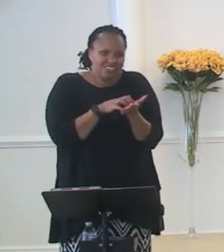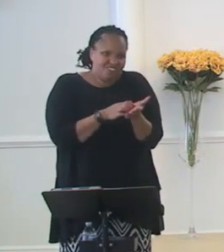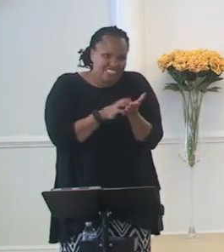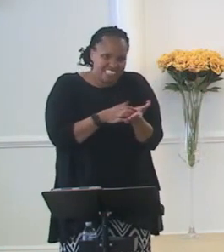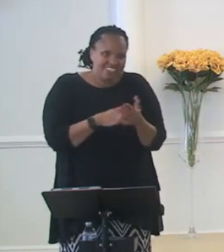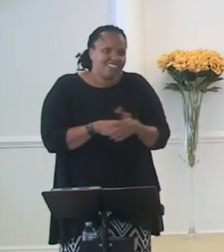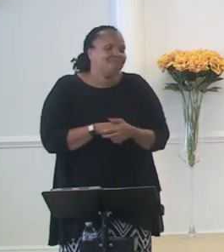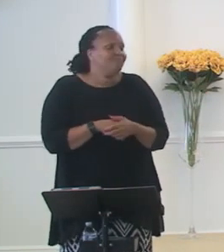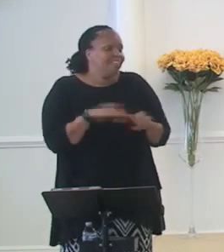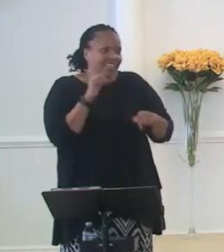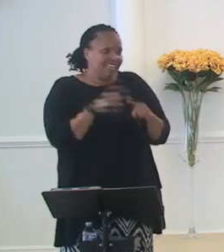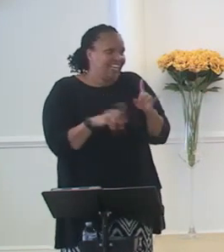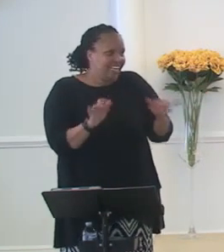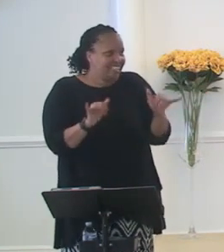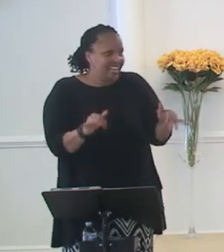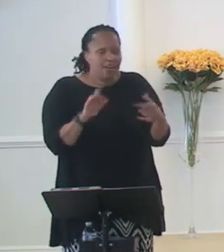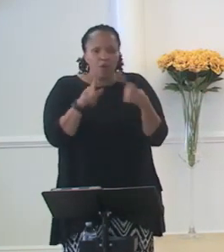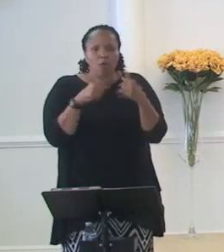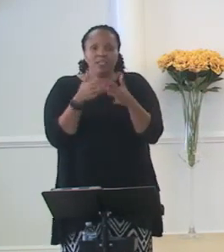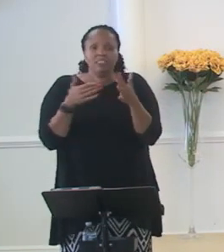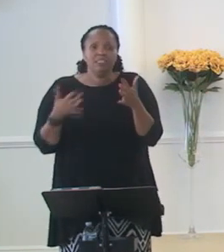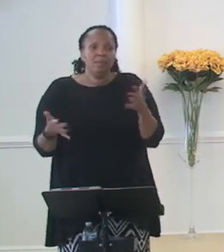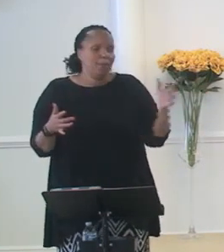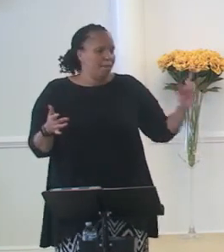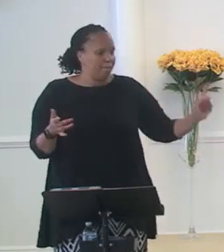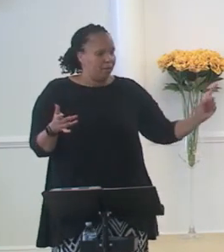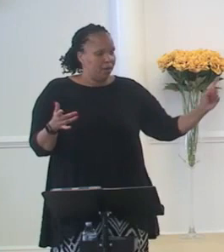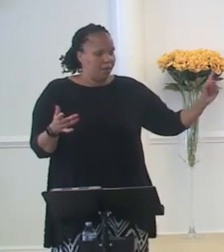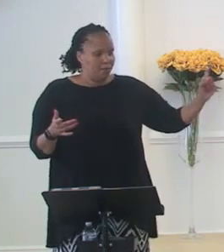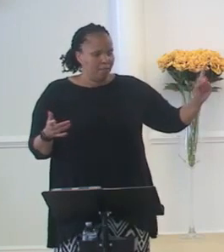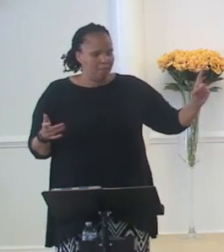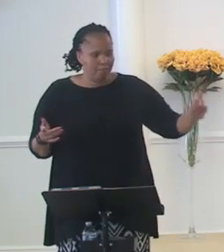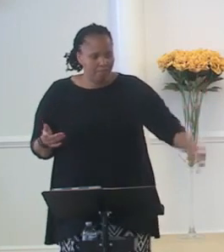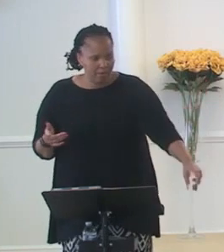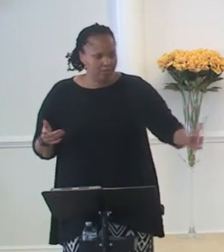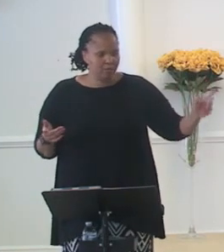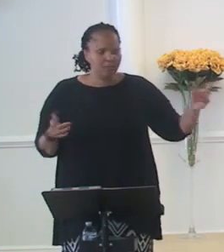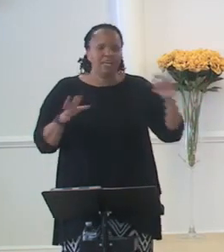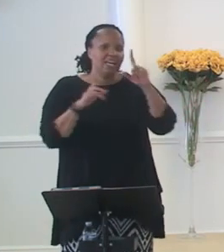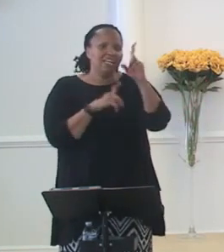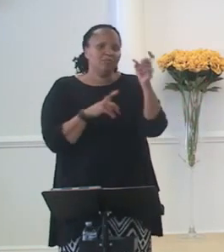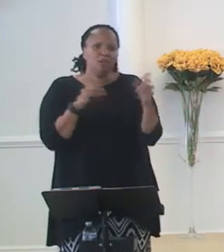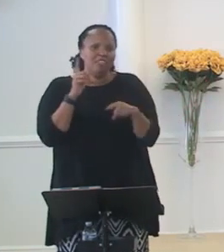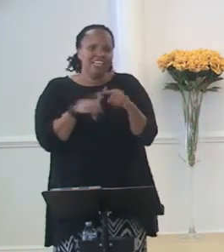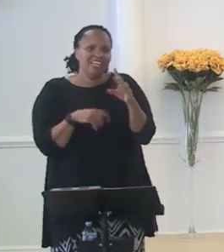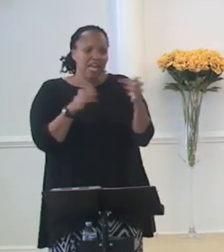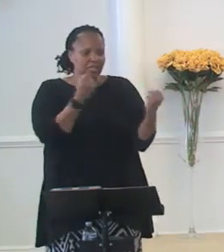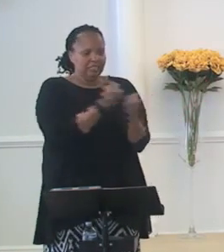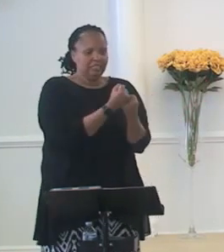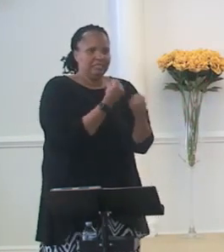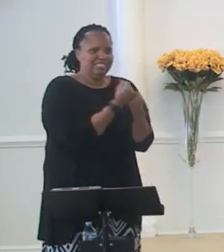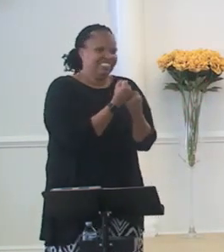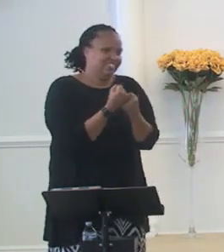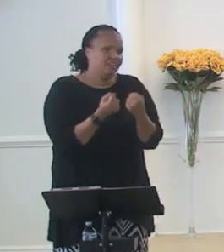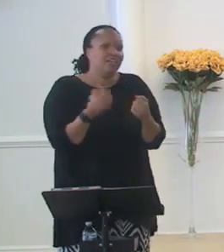stress. When something falls down, it's beyond its stress limits. Or something should come down because